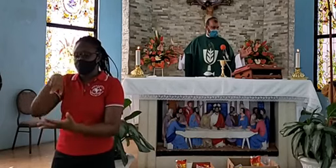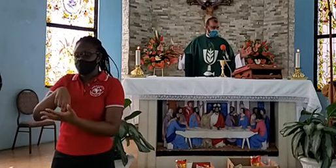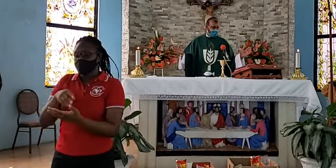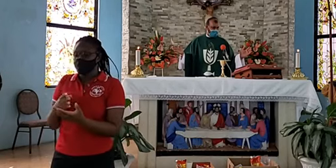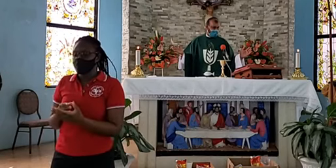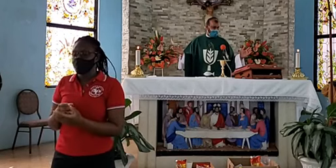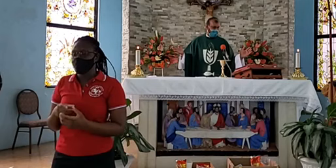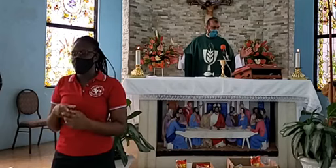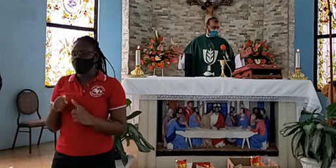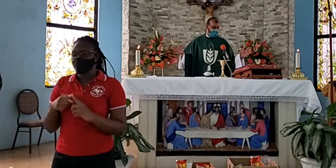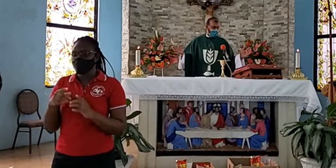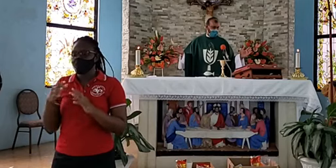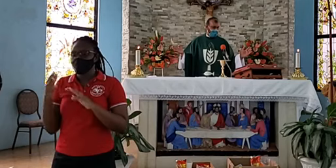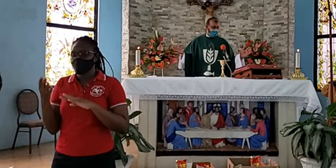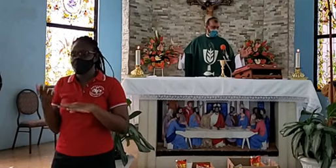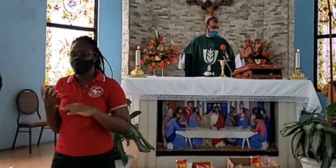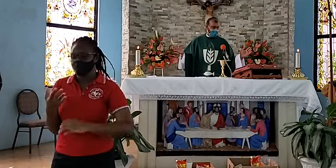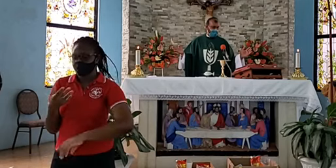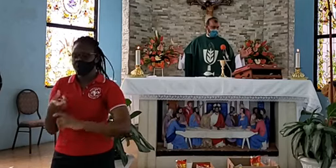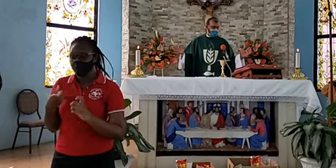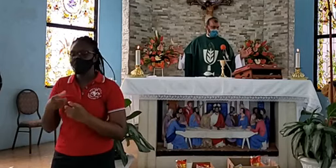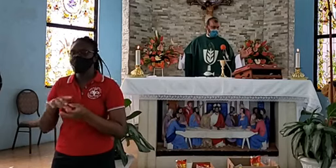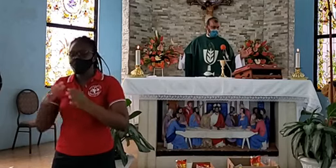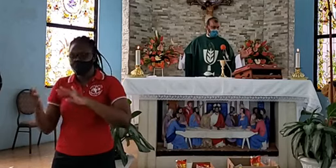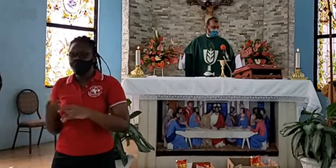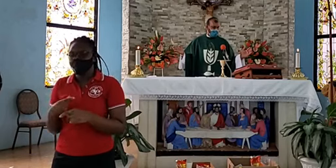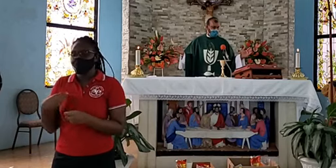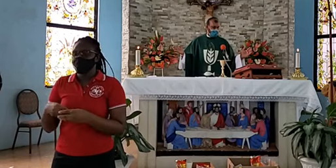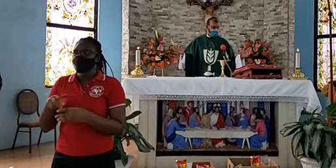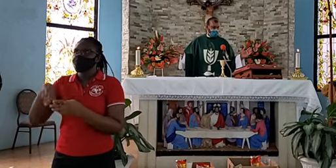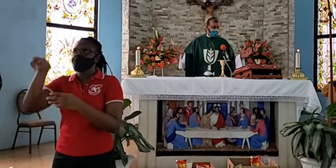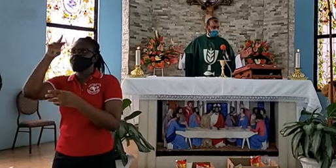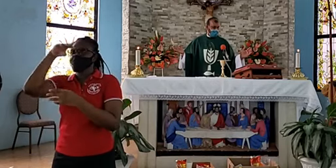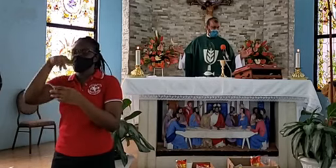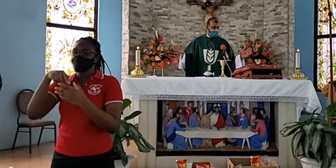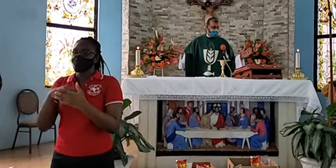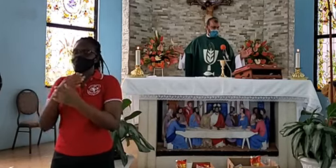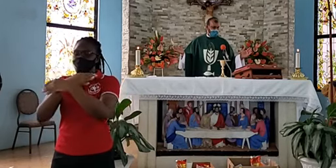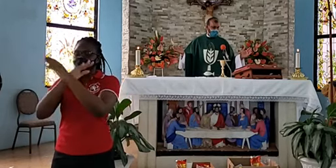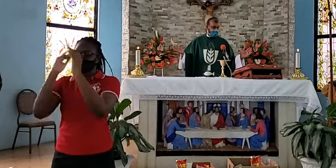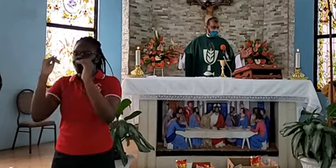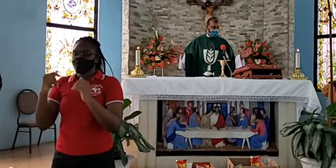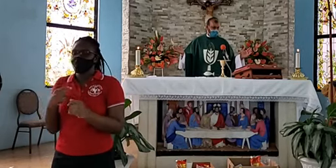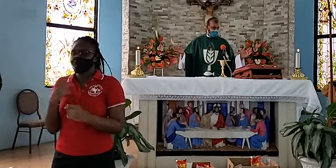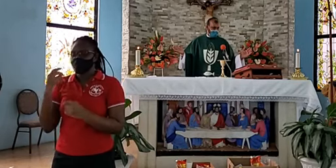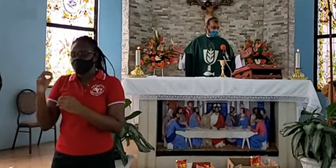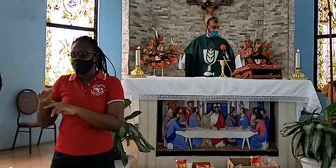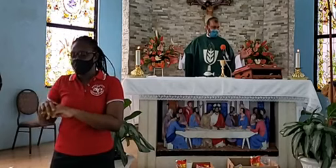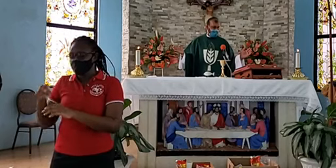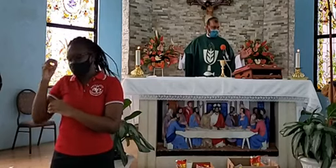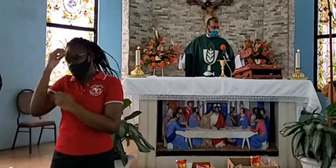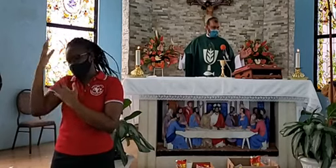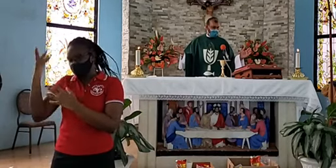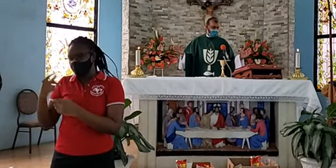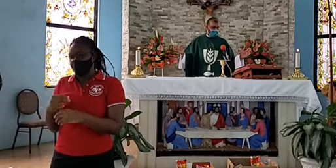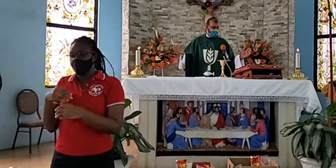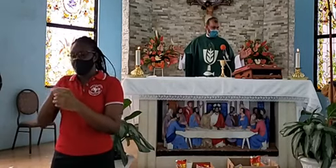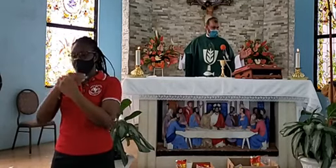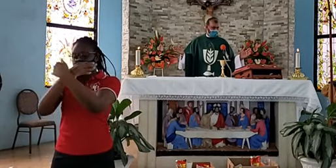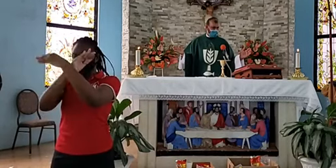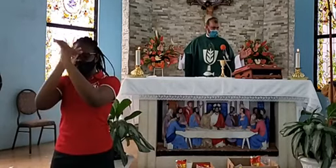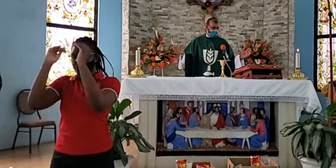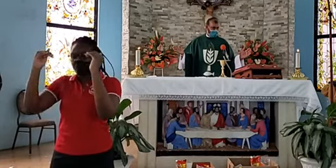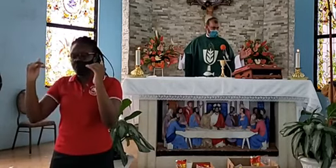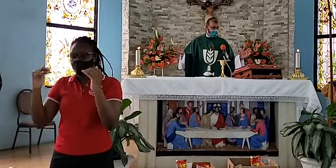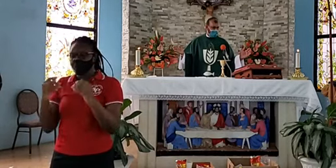the way to eternal life, and by ascending to you, O Father, he has unlocked the gates of heaven. And so in